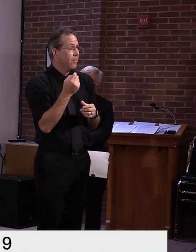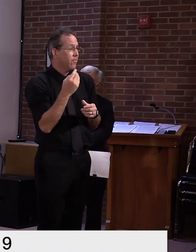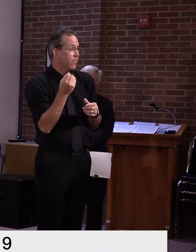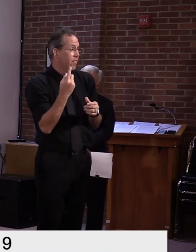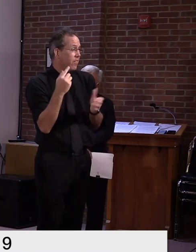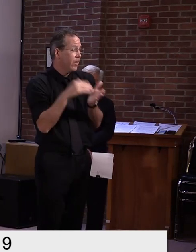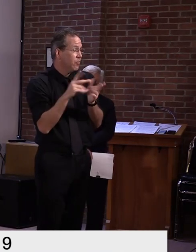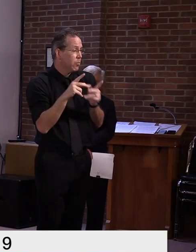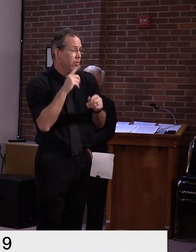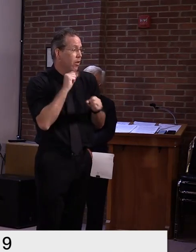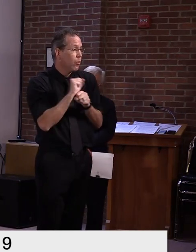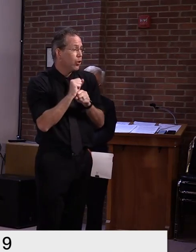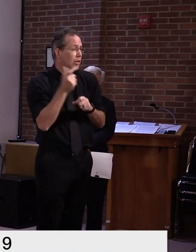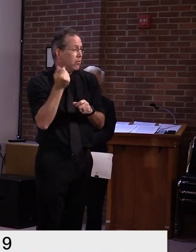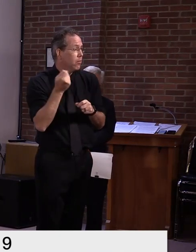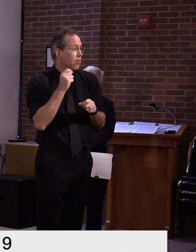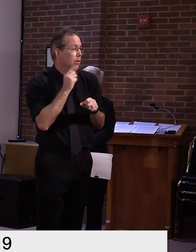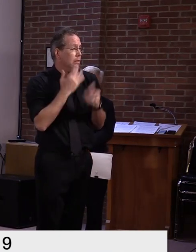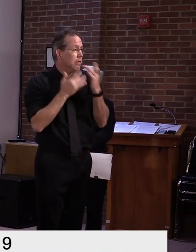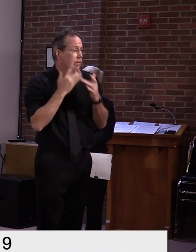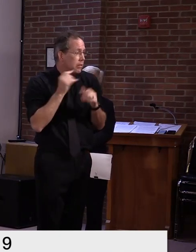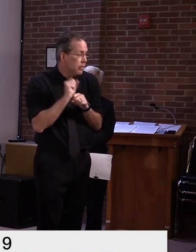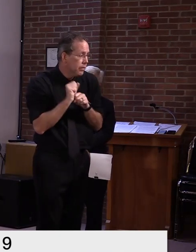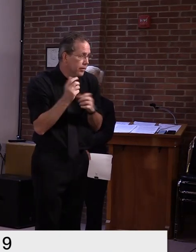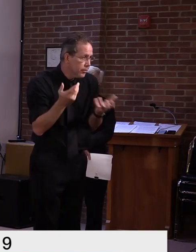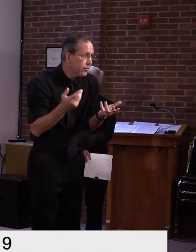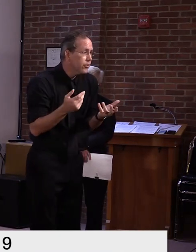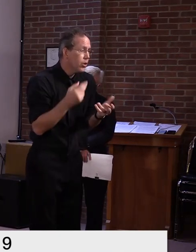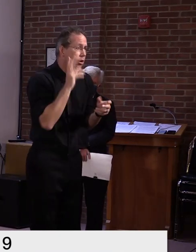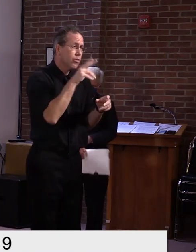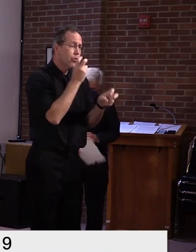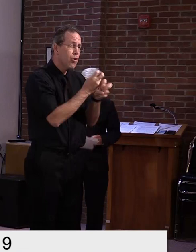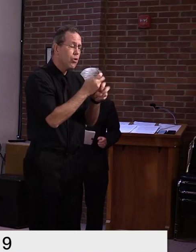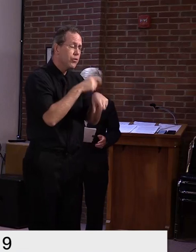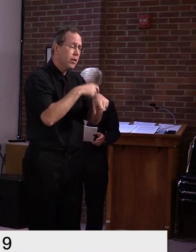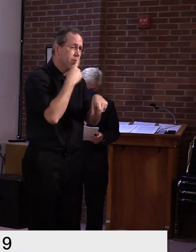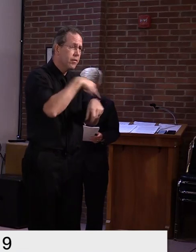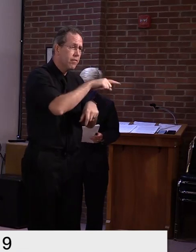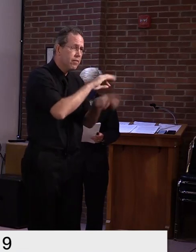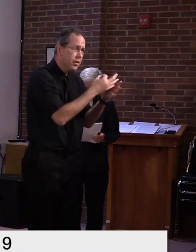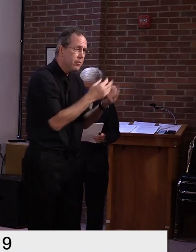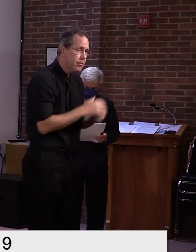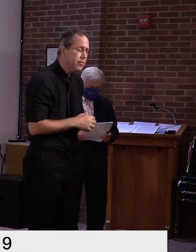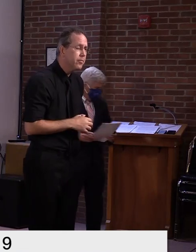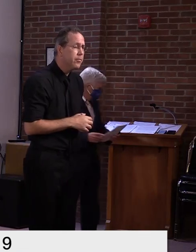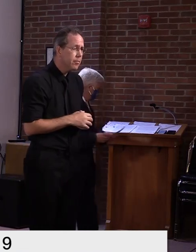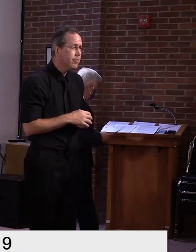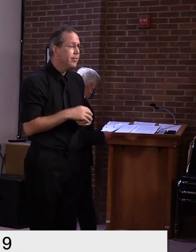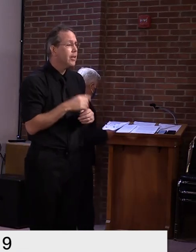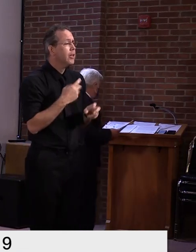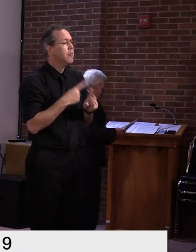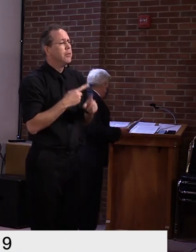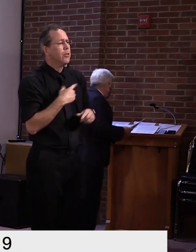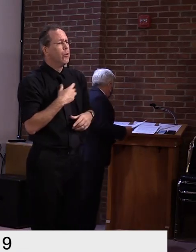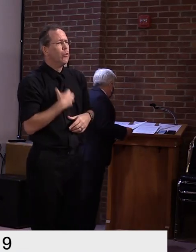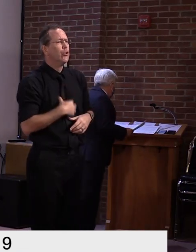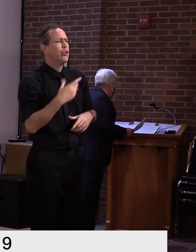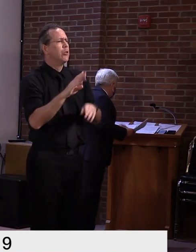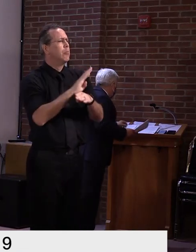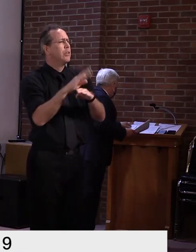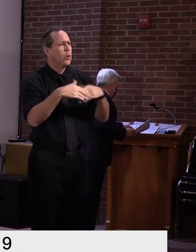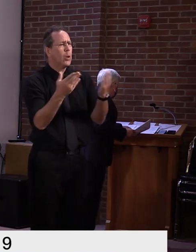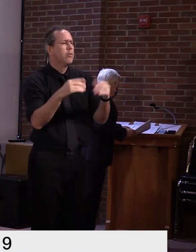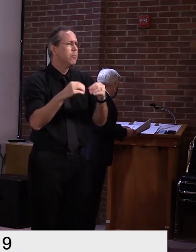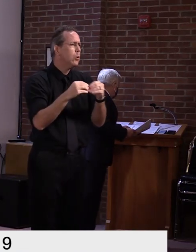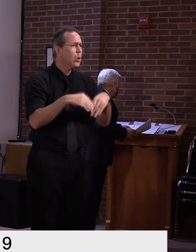and that the economy's not opening up as quickly as we want it to. Frustrating.